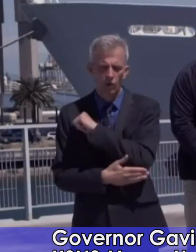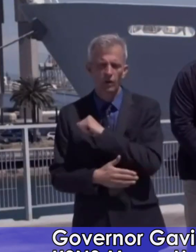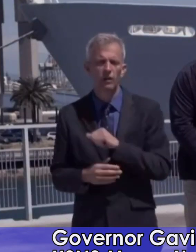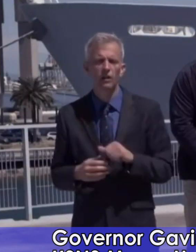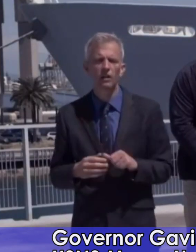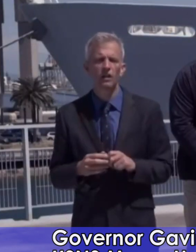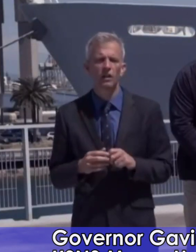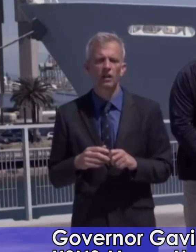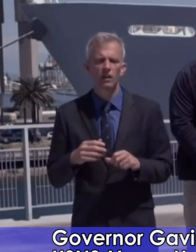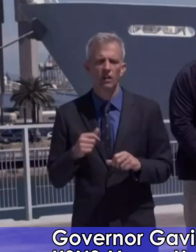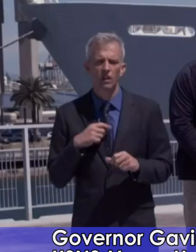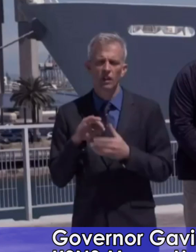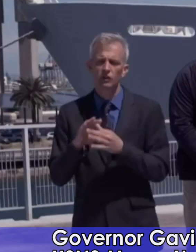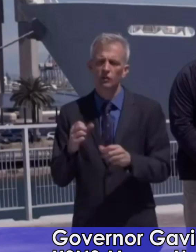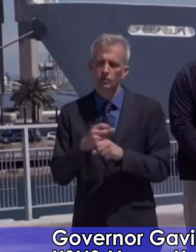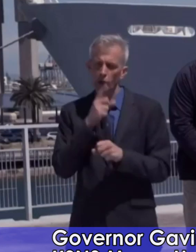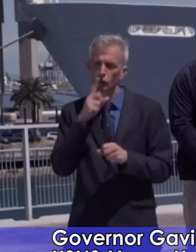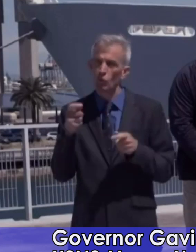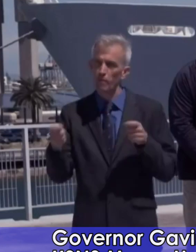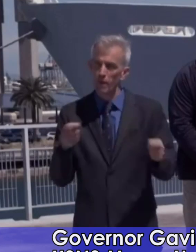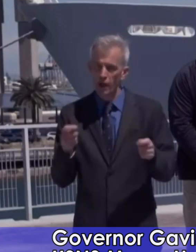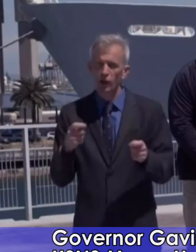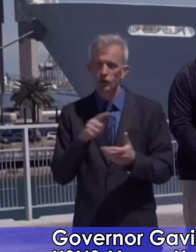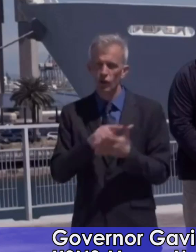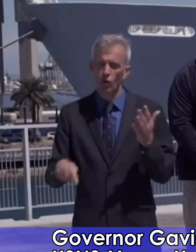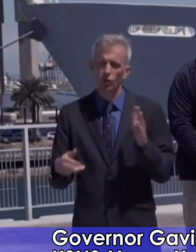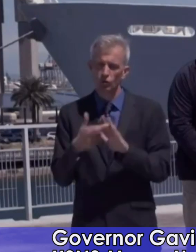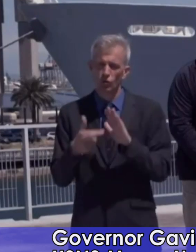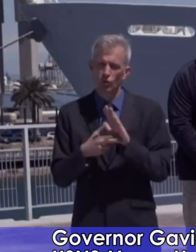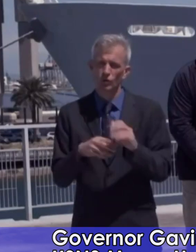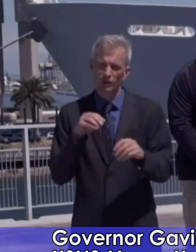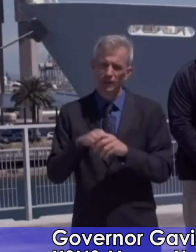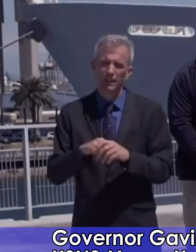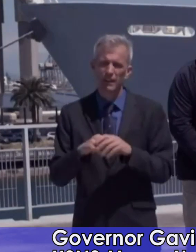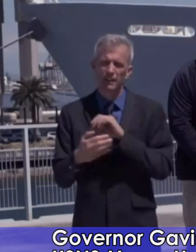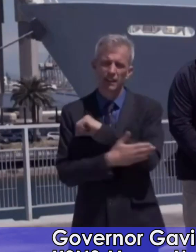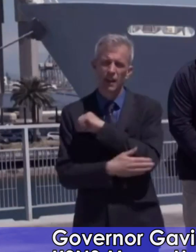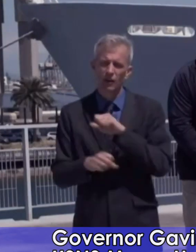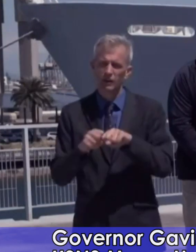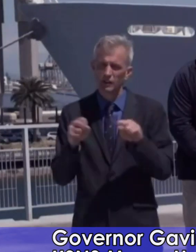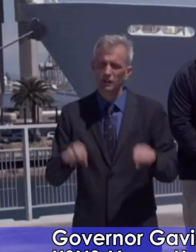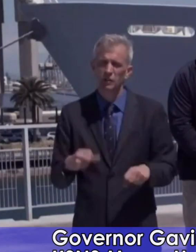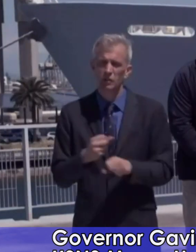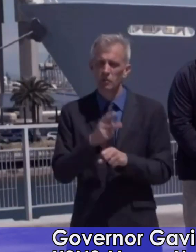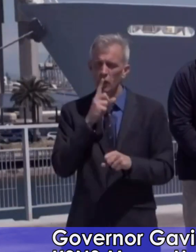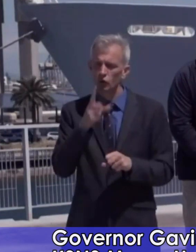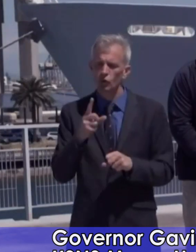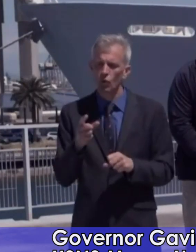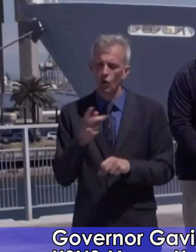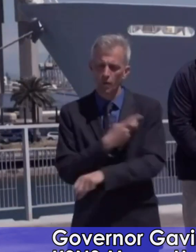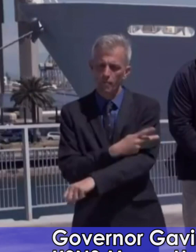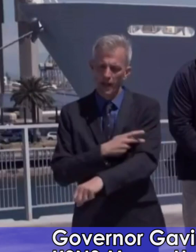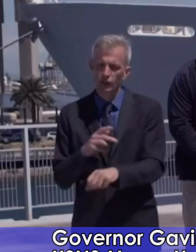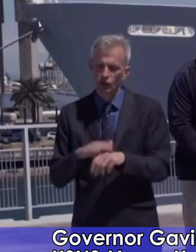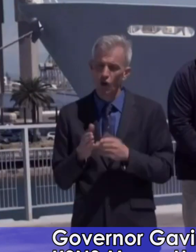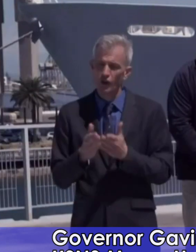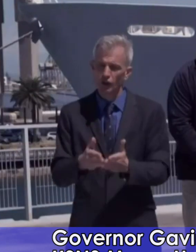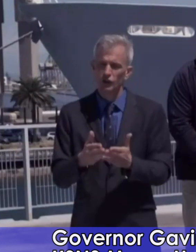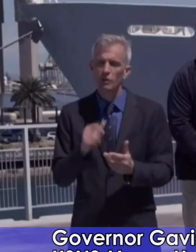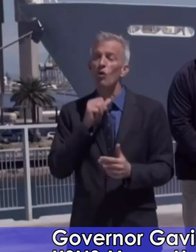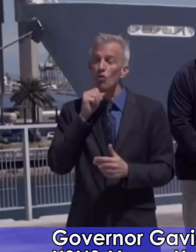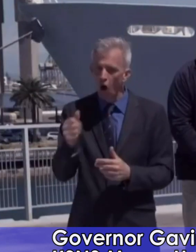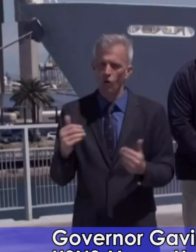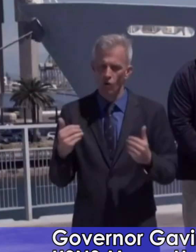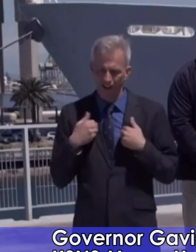level, in terms of managing those protocols within the county system to make sure non-COVID positive patients are making their